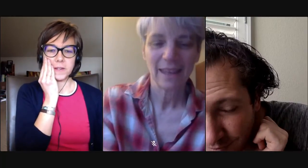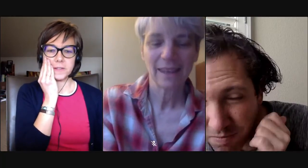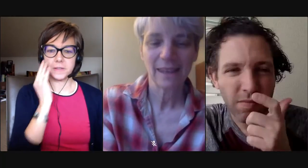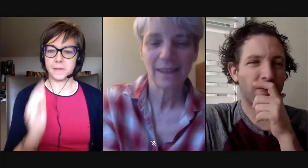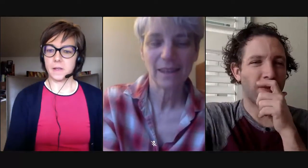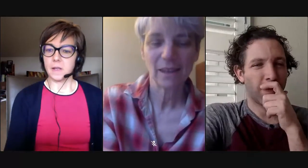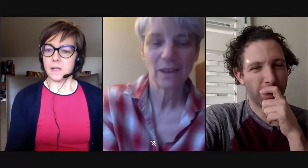is.